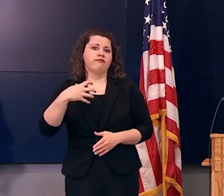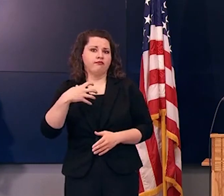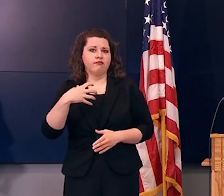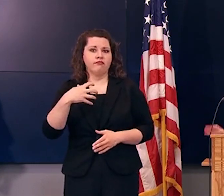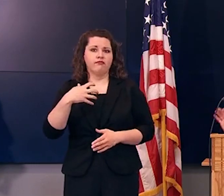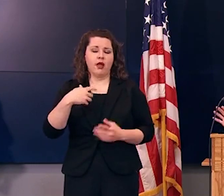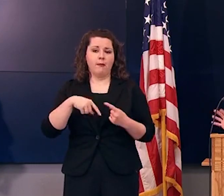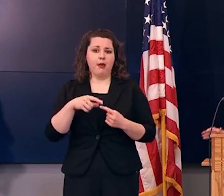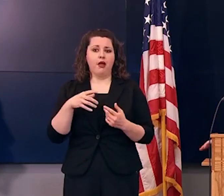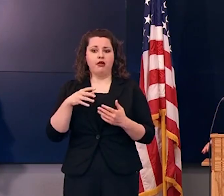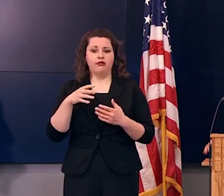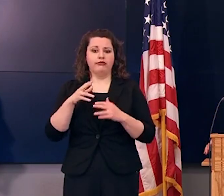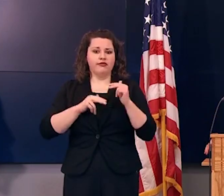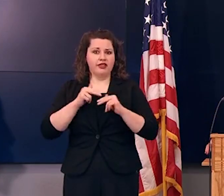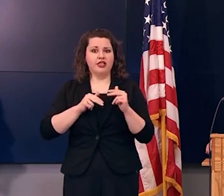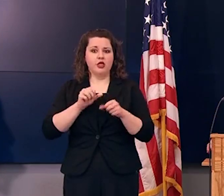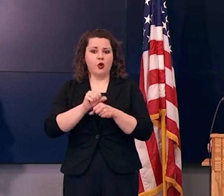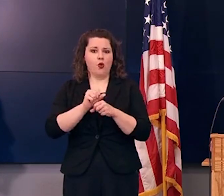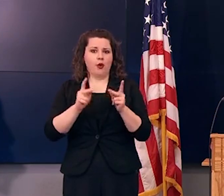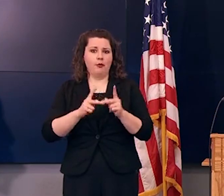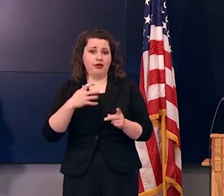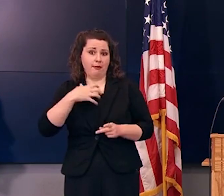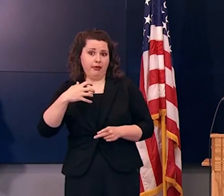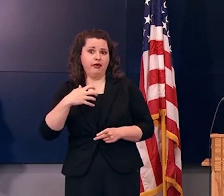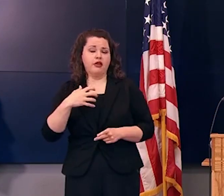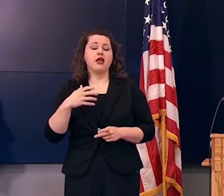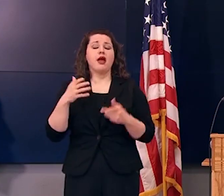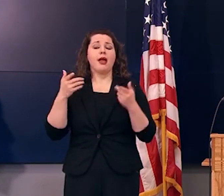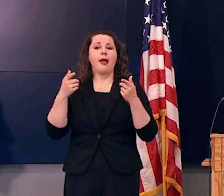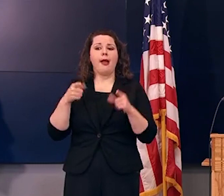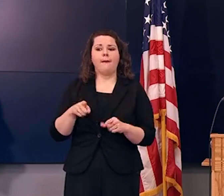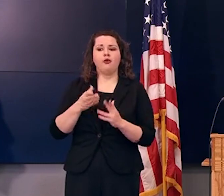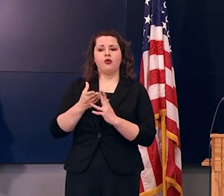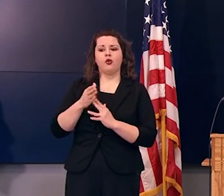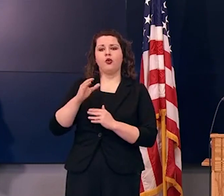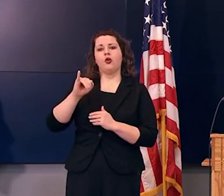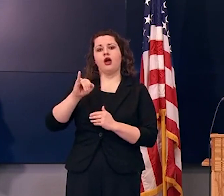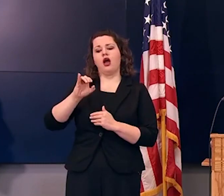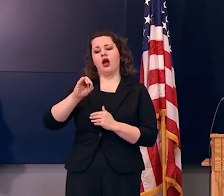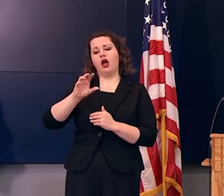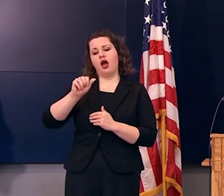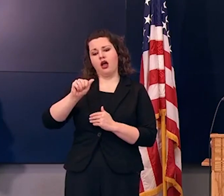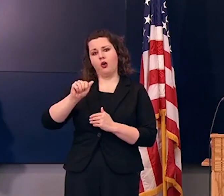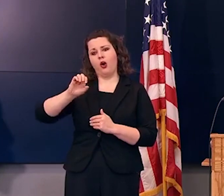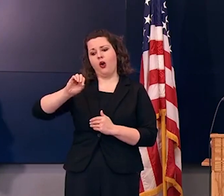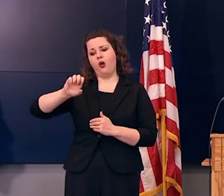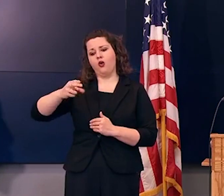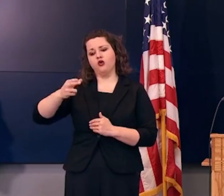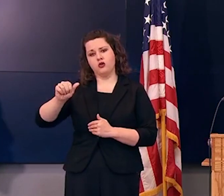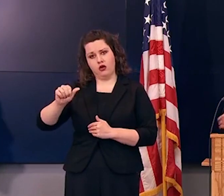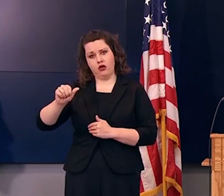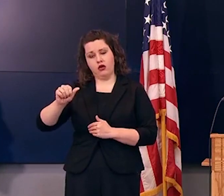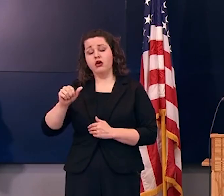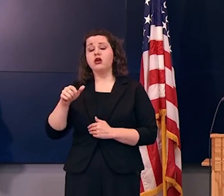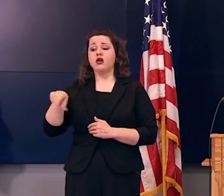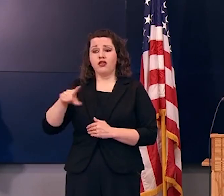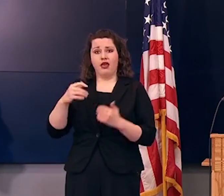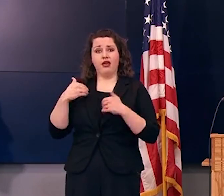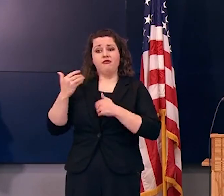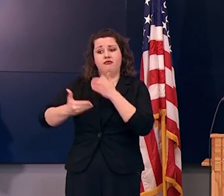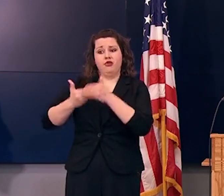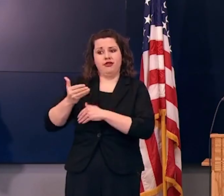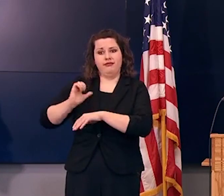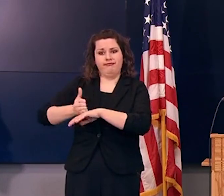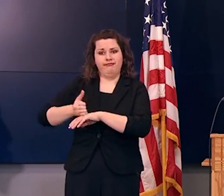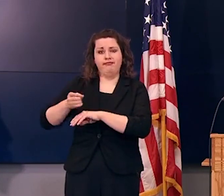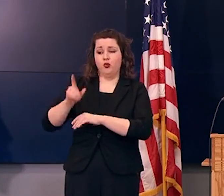about the facility, a workplace complaint, then that was done through Iowa OSHA. And so they have a process in